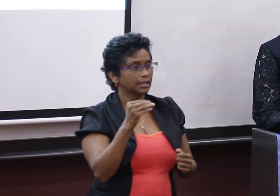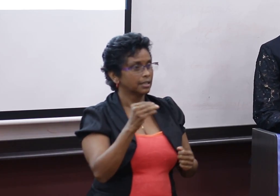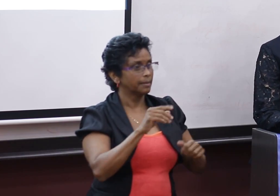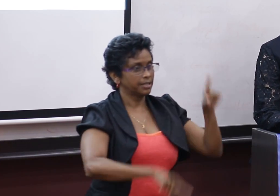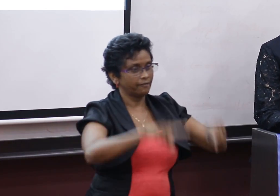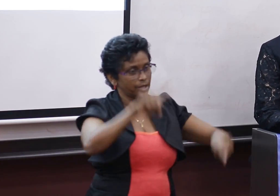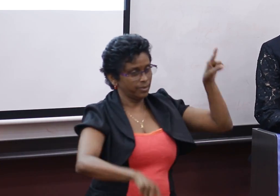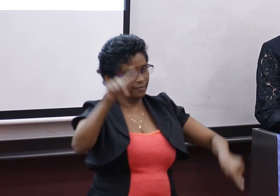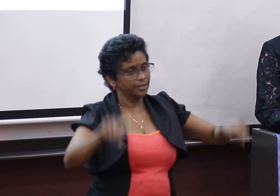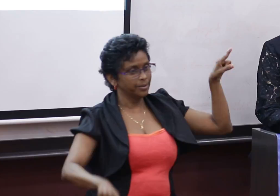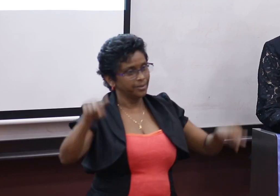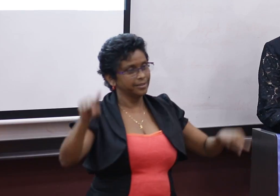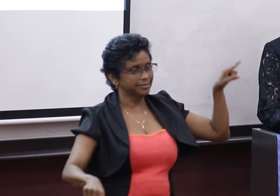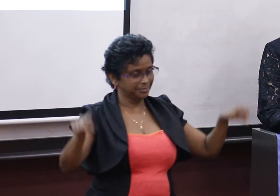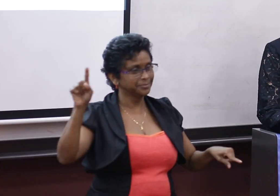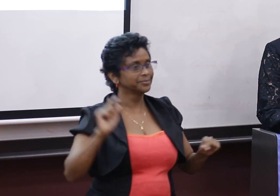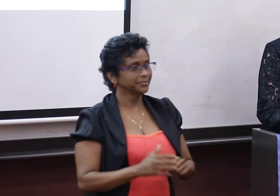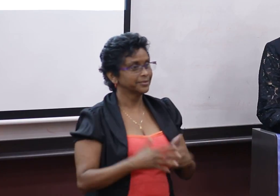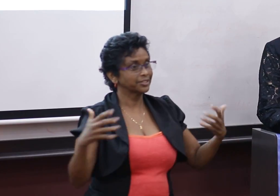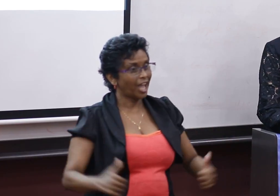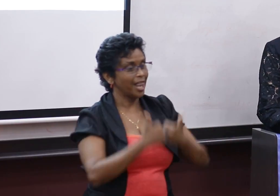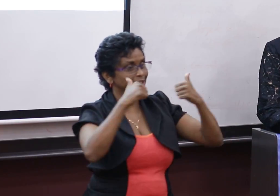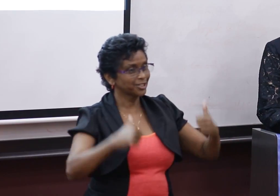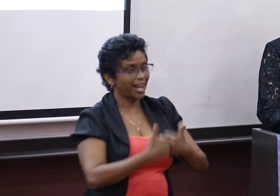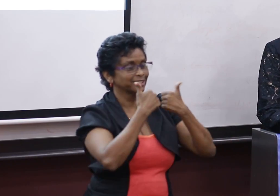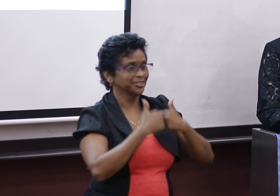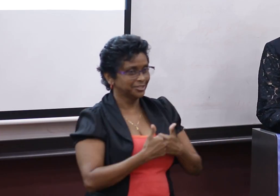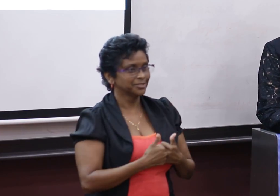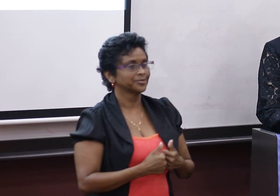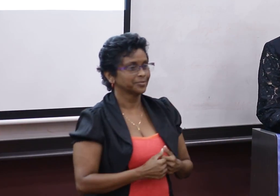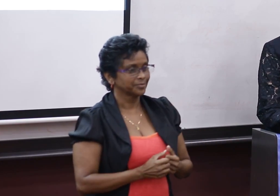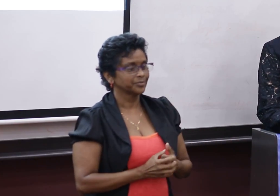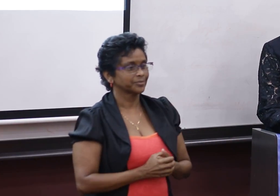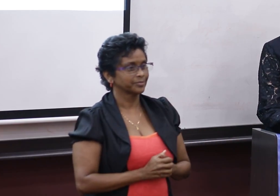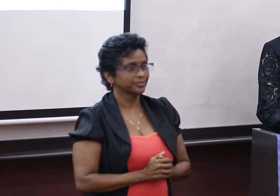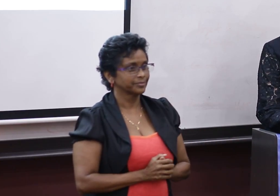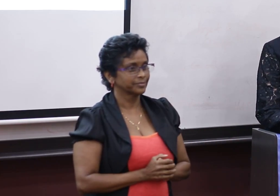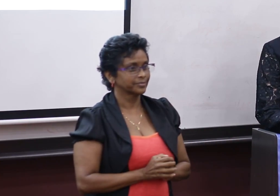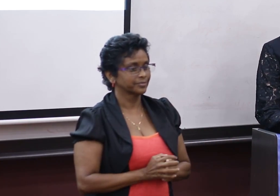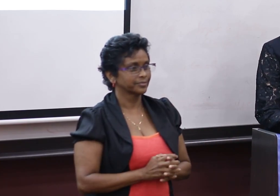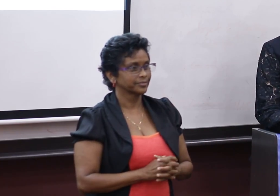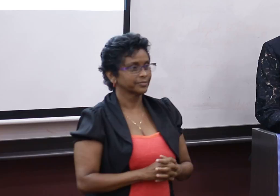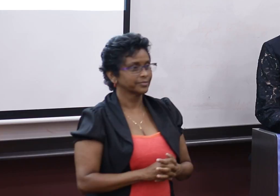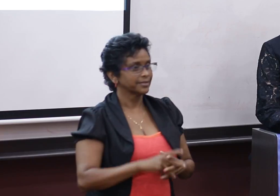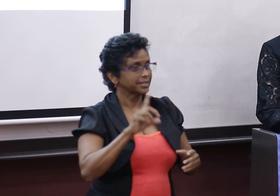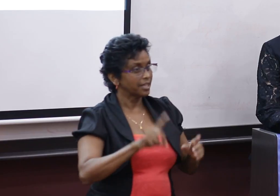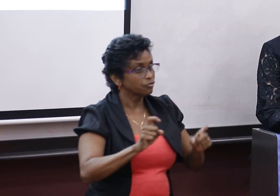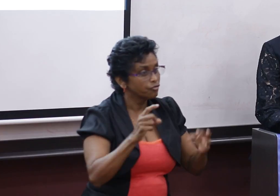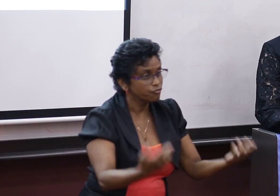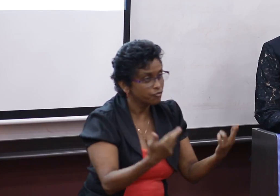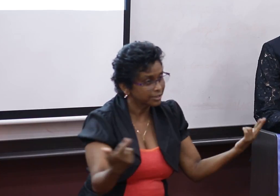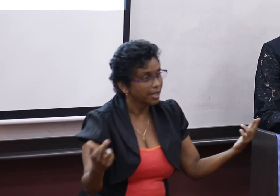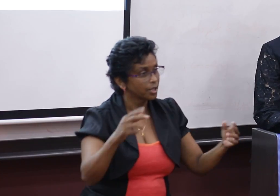integration and human rights. The task remains to provide a range of resources to step up the pace of ensuring human